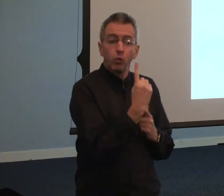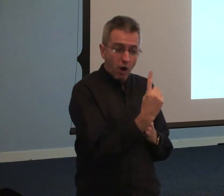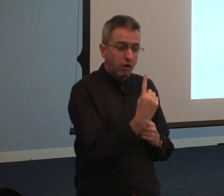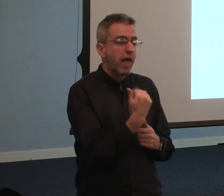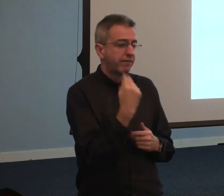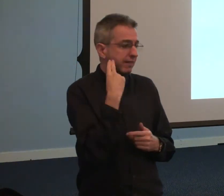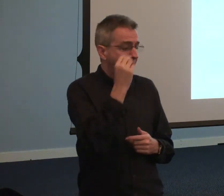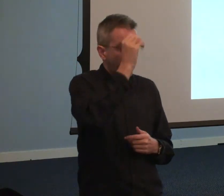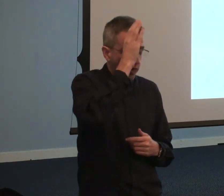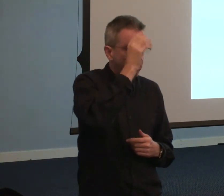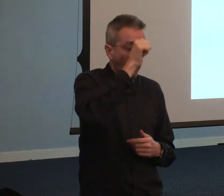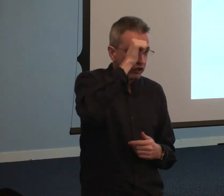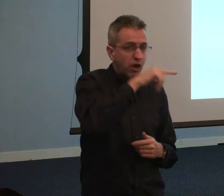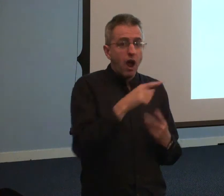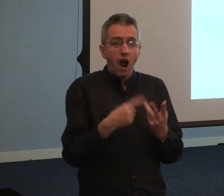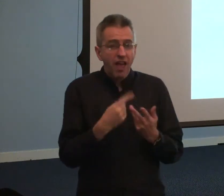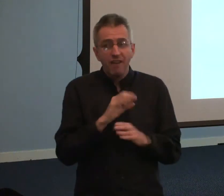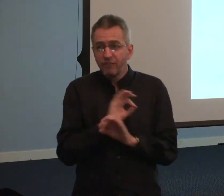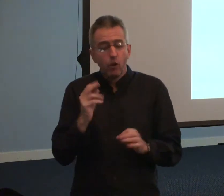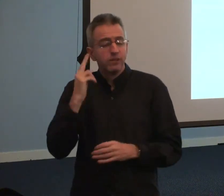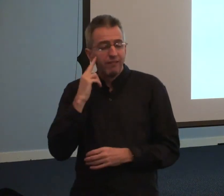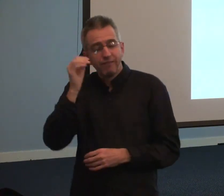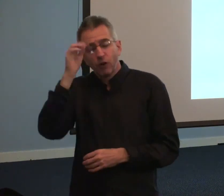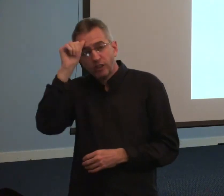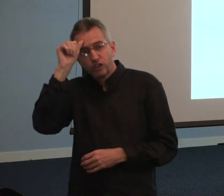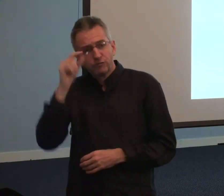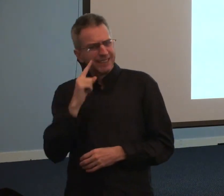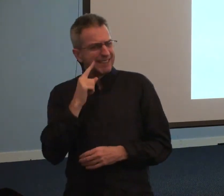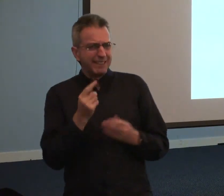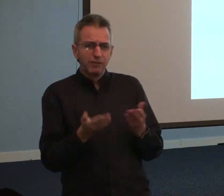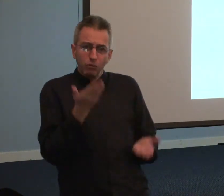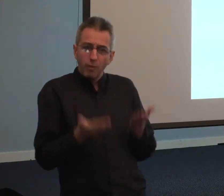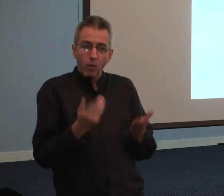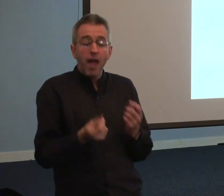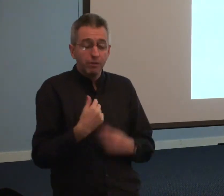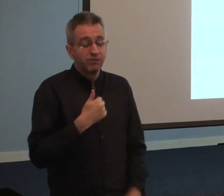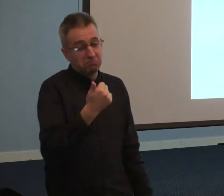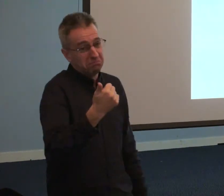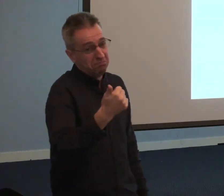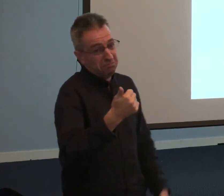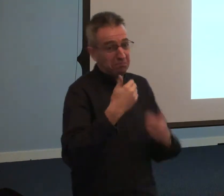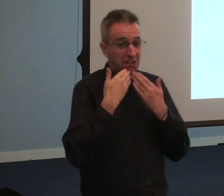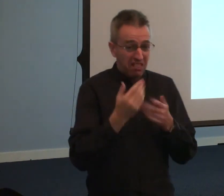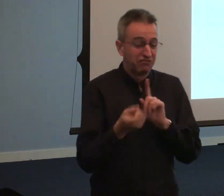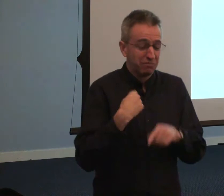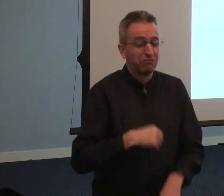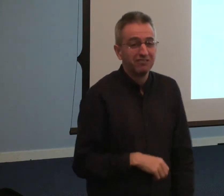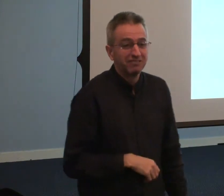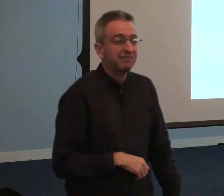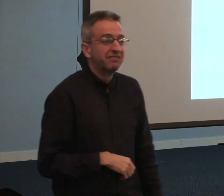Oh, we could have two interviewers, one with deaf knowledge and one who had no knowledge of the deaf community and culture, and see if there was any difference. But thank